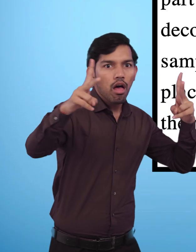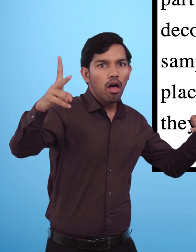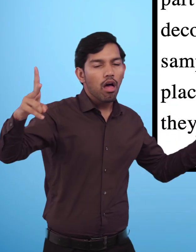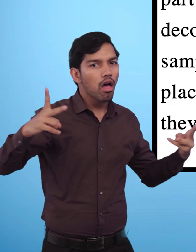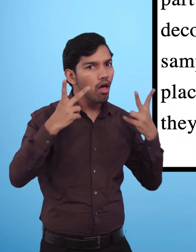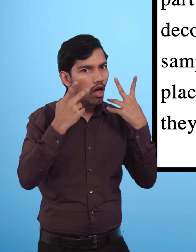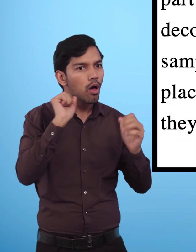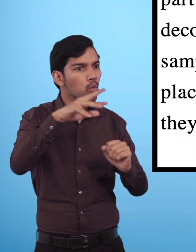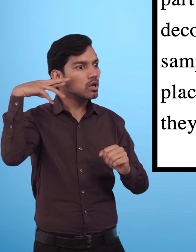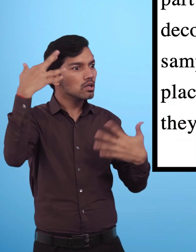different materials.